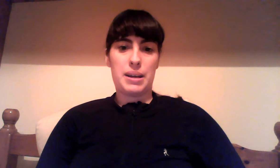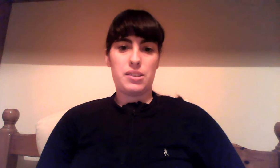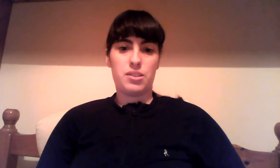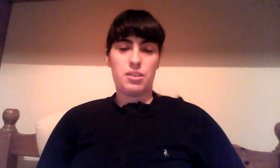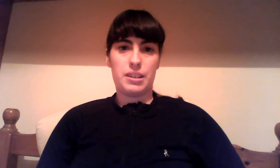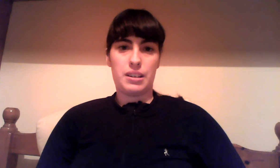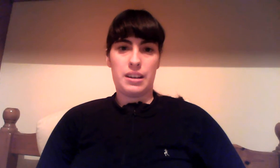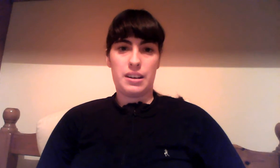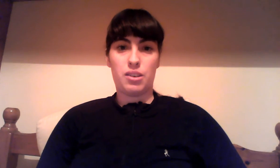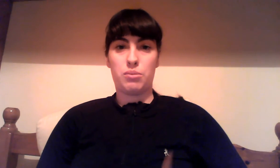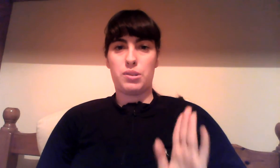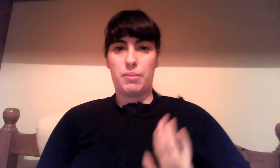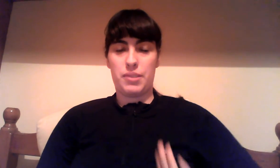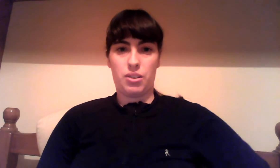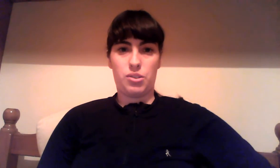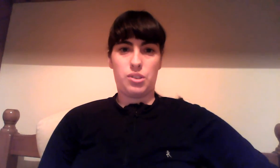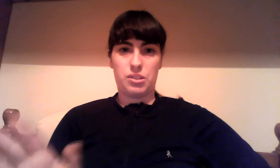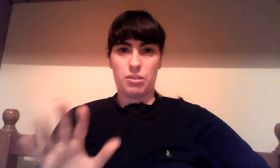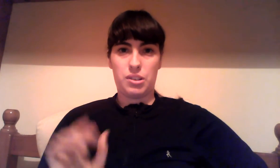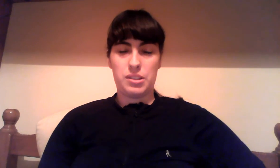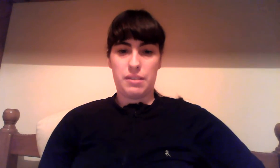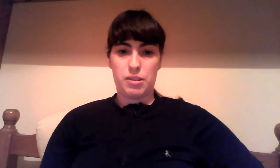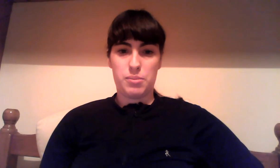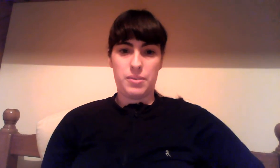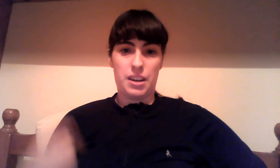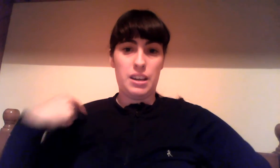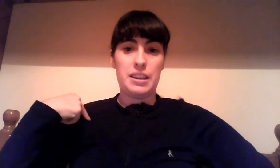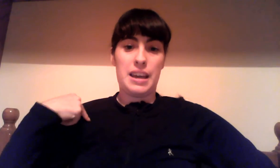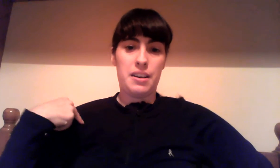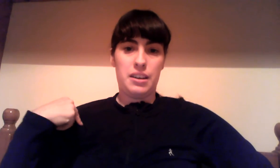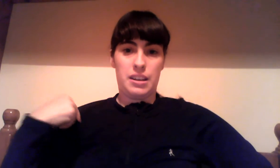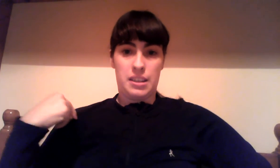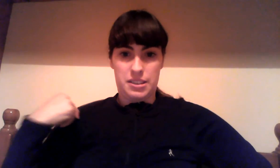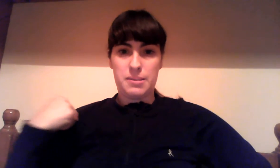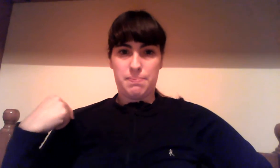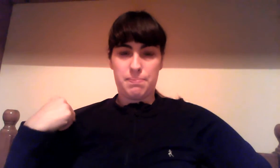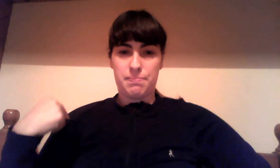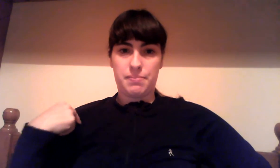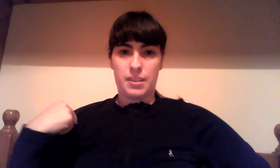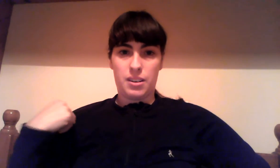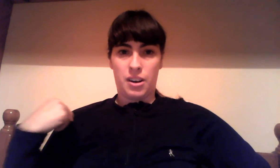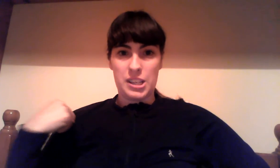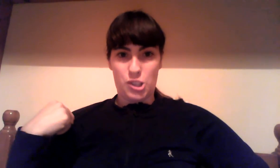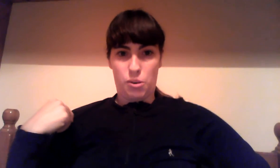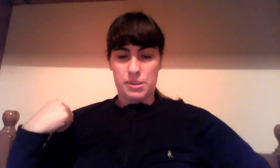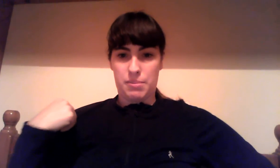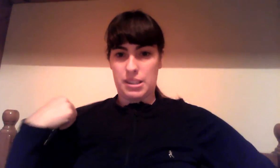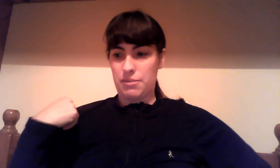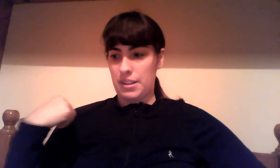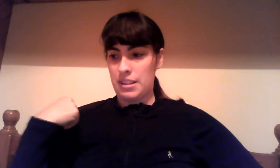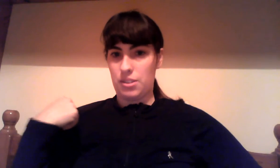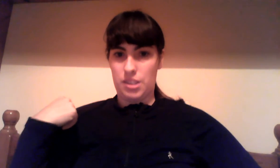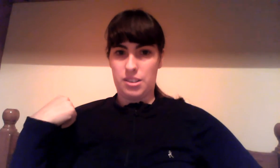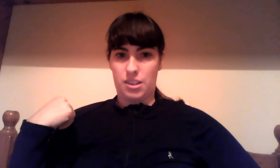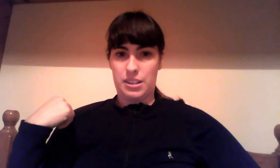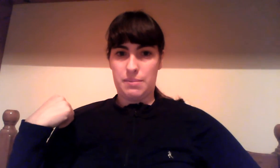To do it, and oh sorry, my video got stuck so I couldn't see if I was moving then. Yeah, I need to stop doubting myself. It is on this side, you